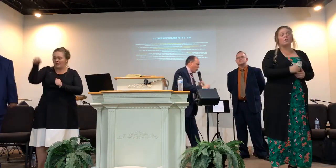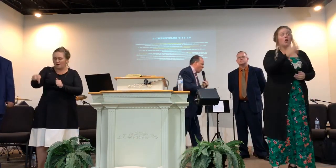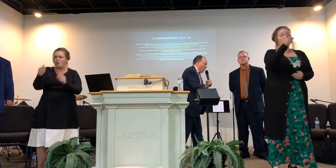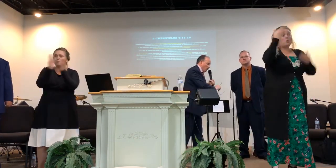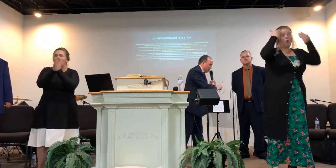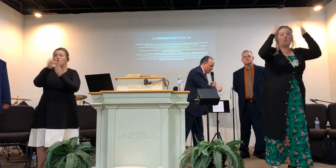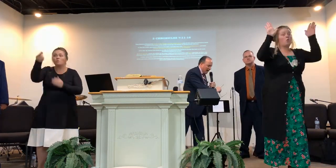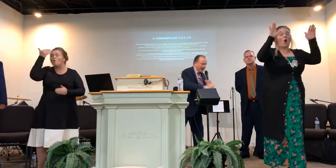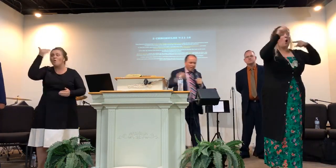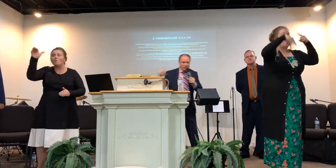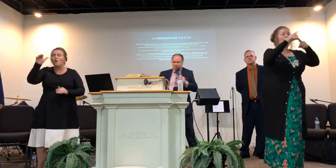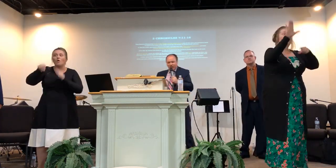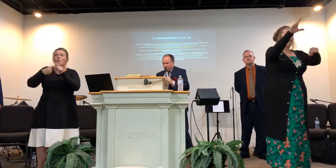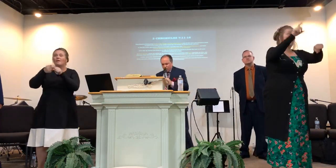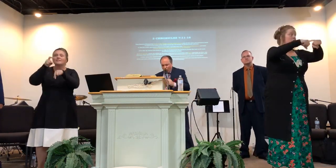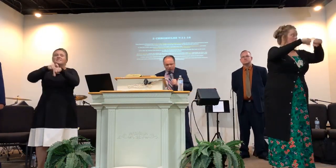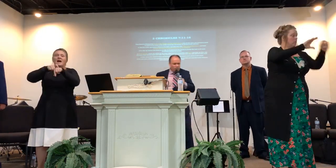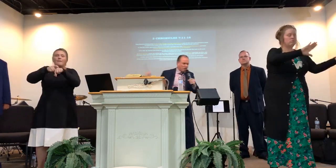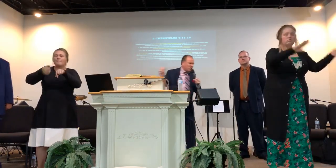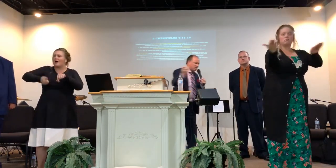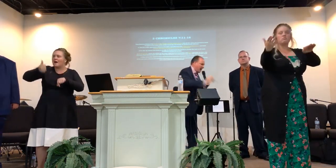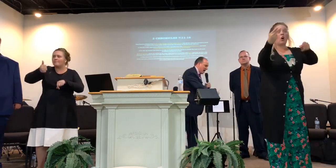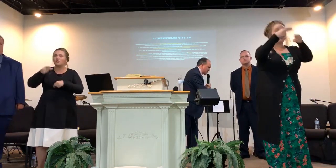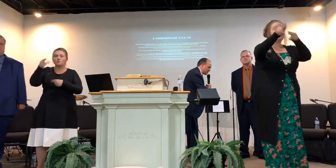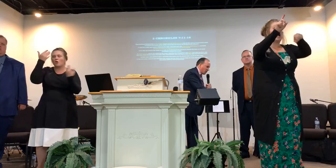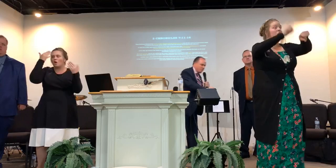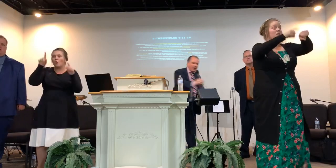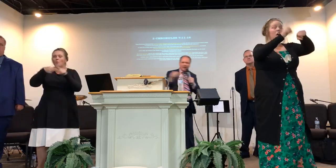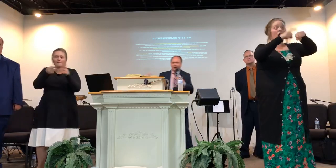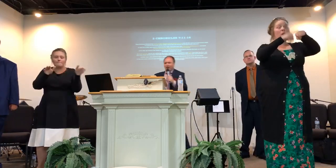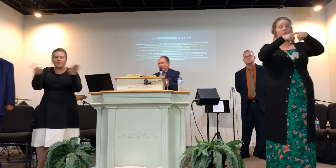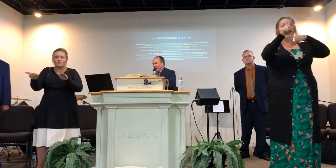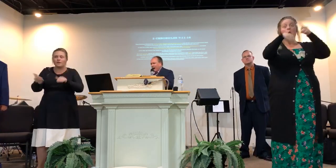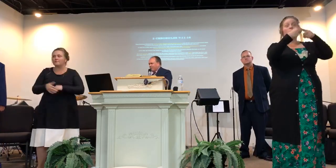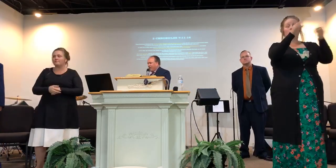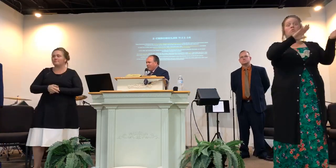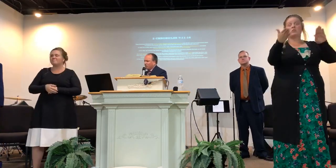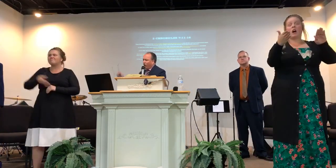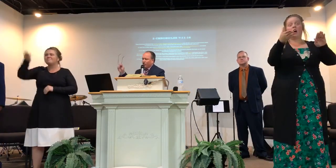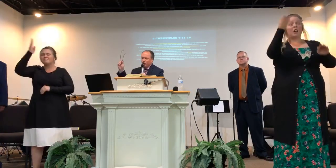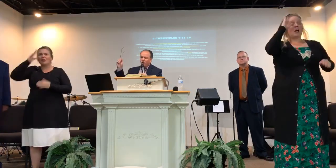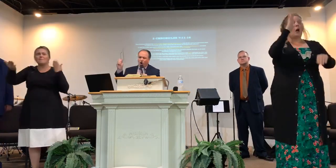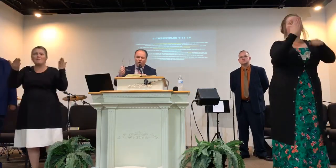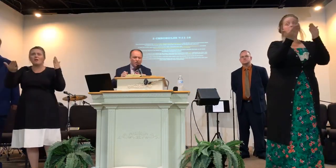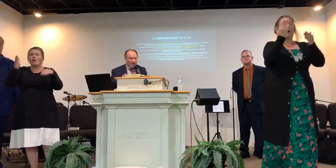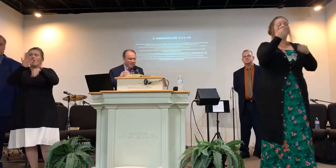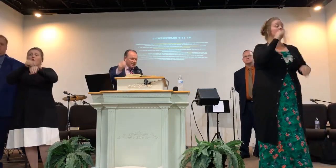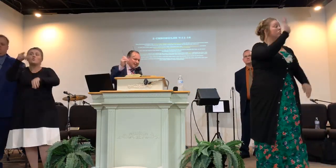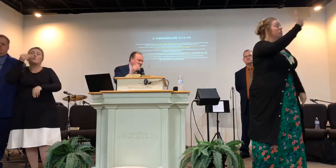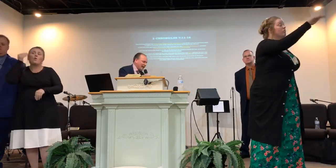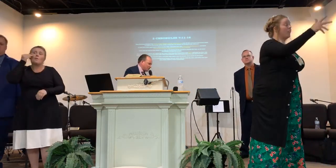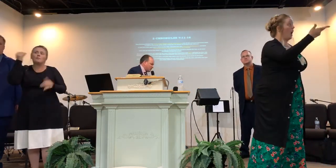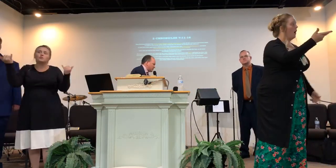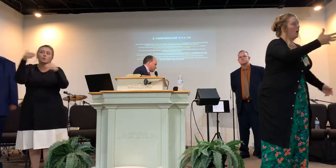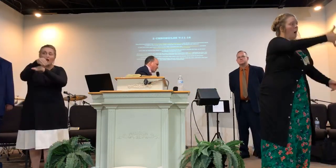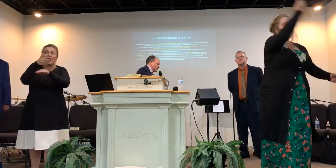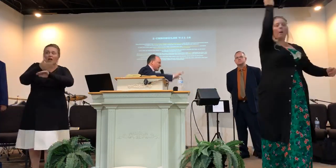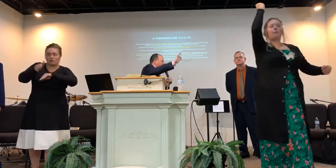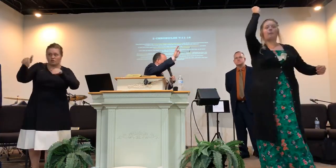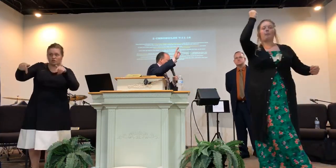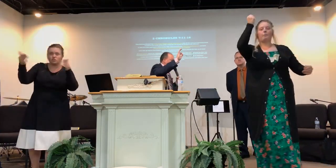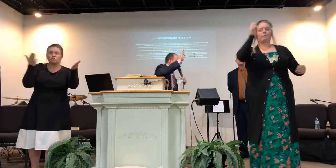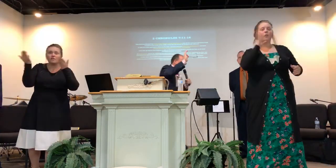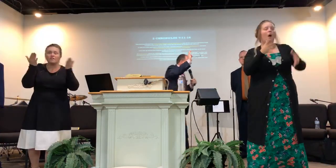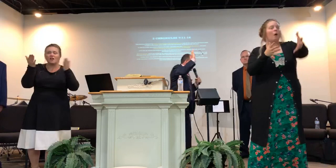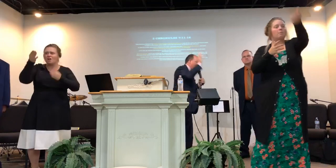don't know when the time is short and when your time is going to be. God might call you home tonight after this service,